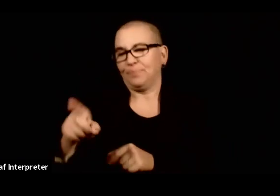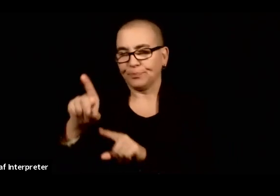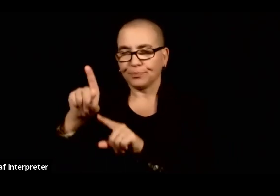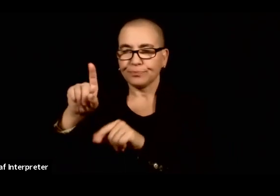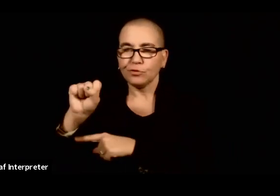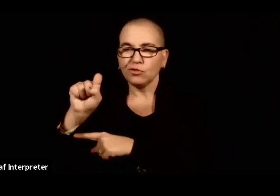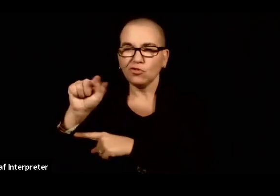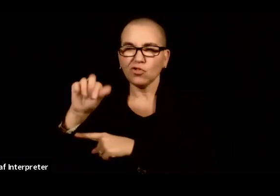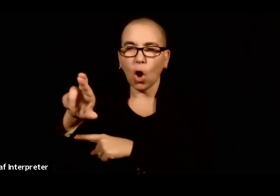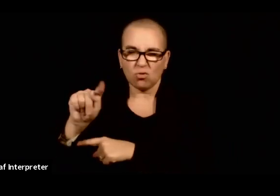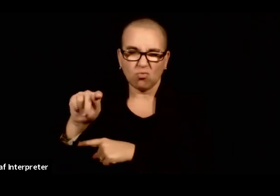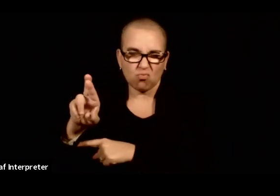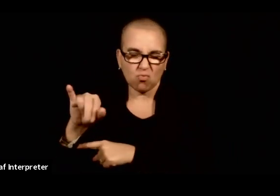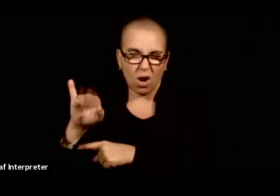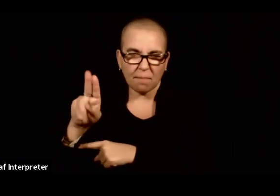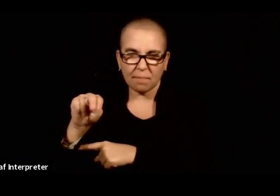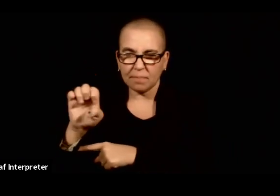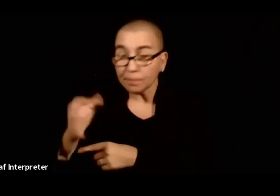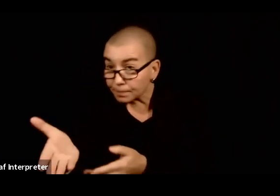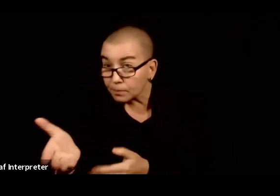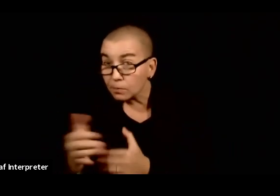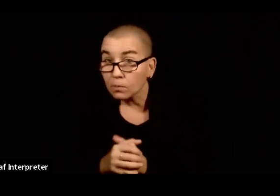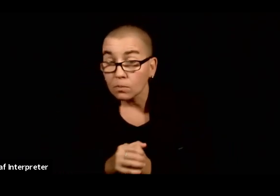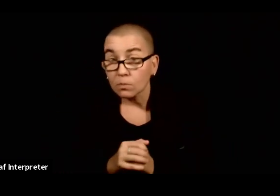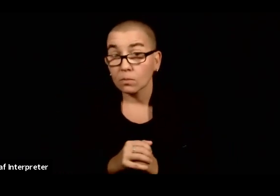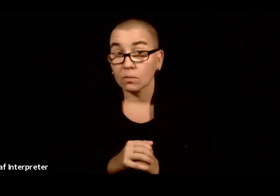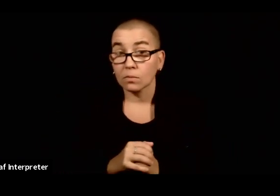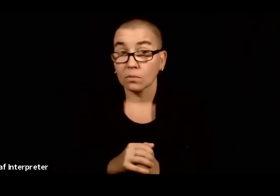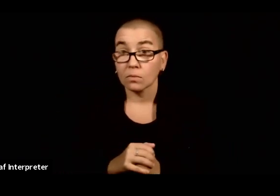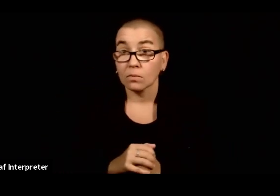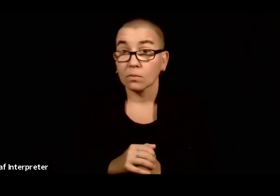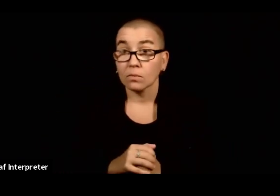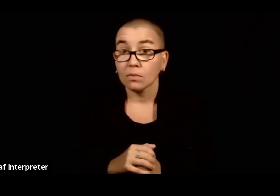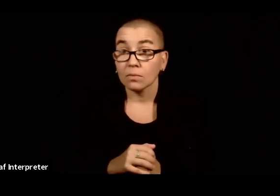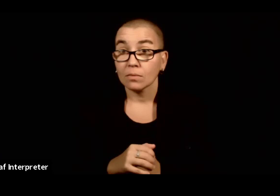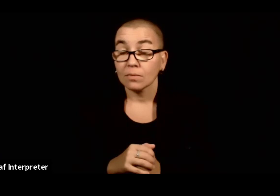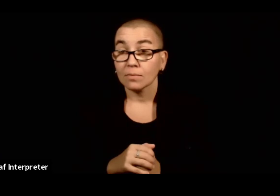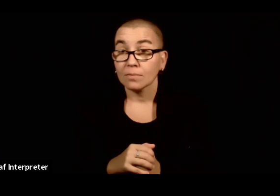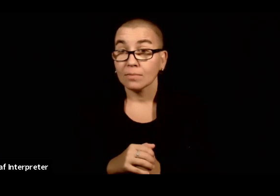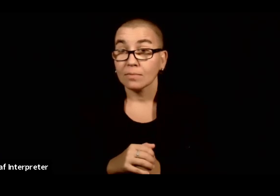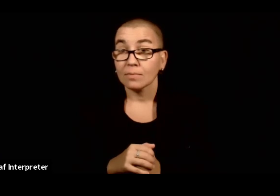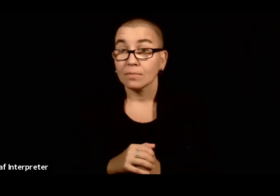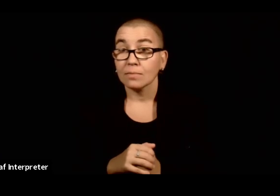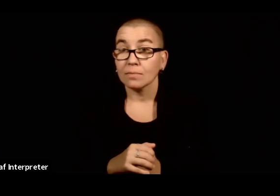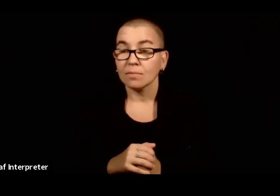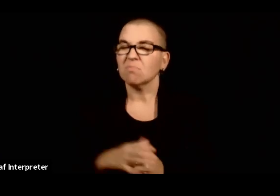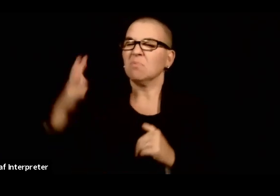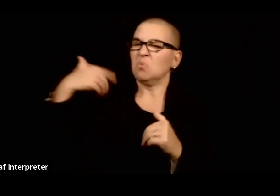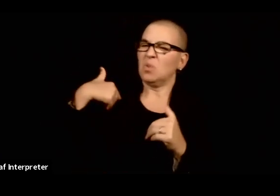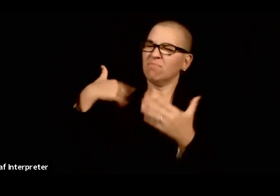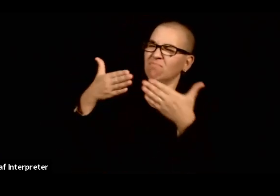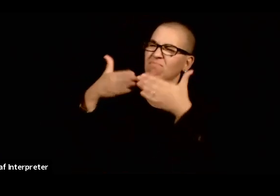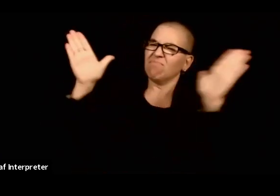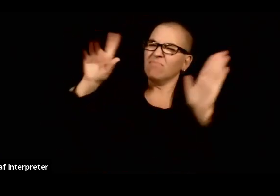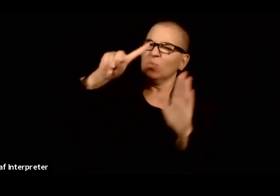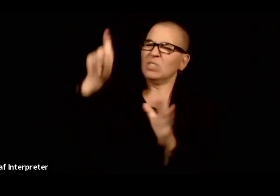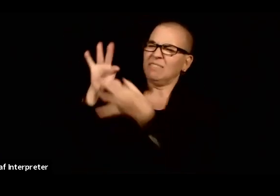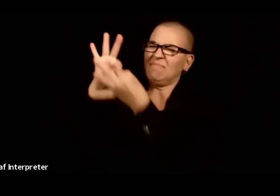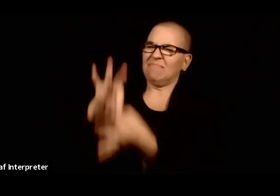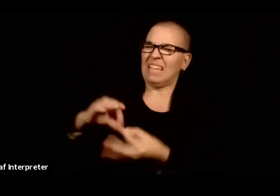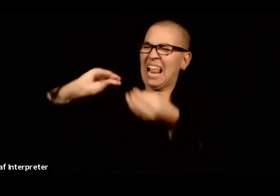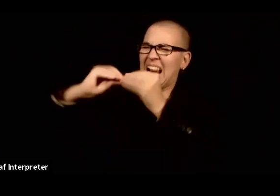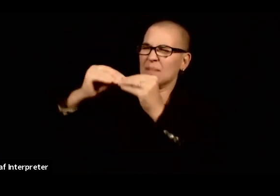Thank you. I just had a broader question about the numbers as far as the deaths in long-term